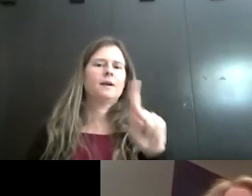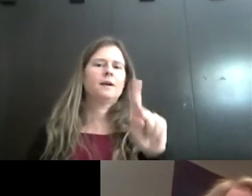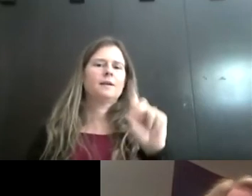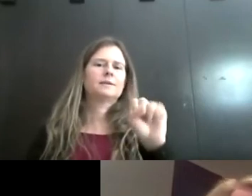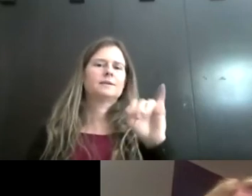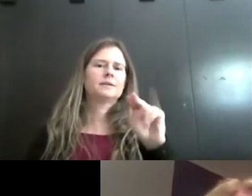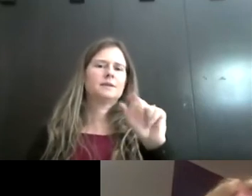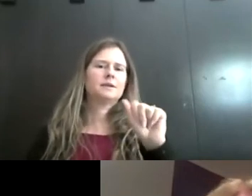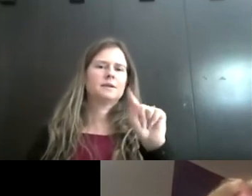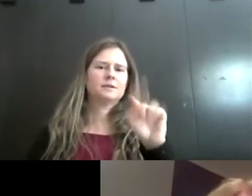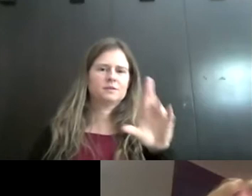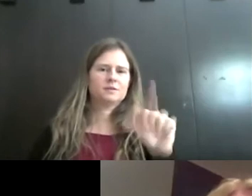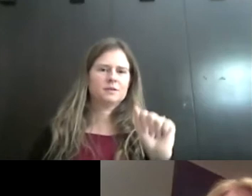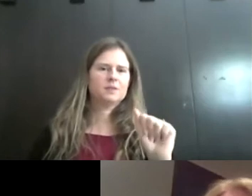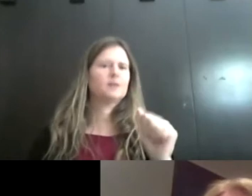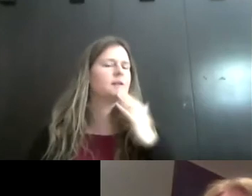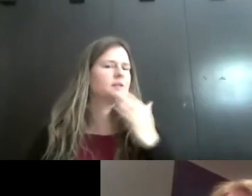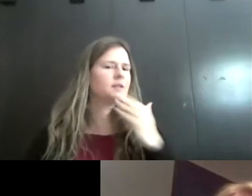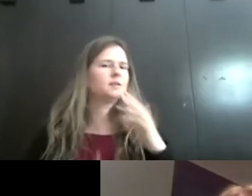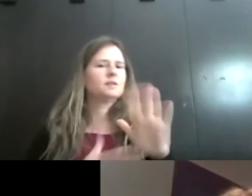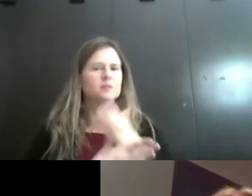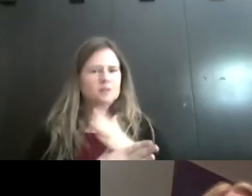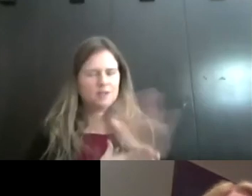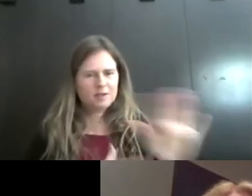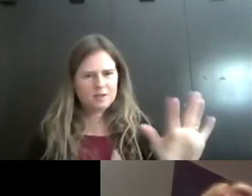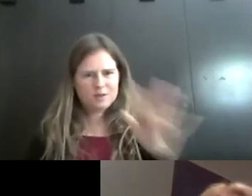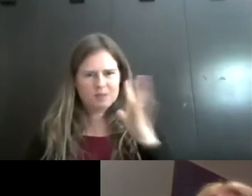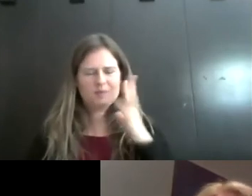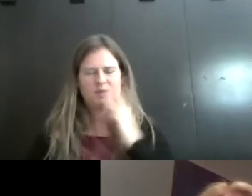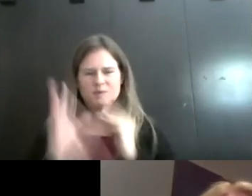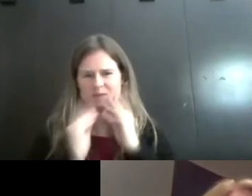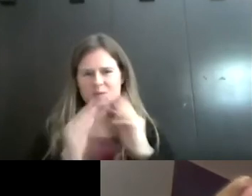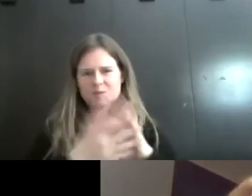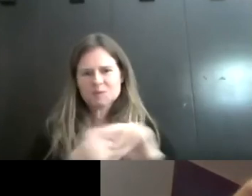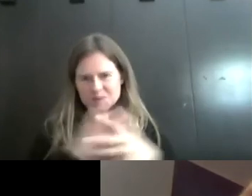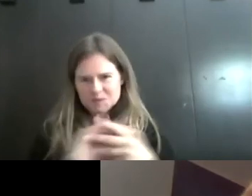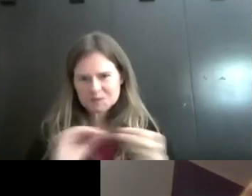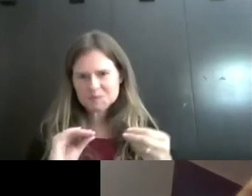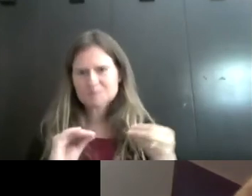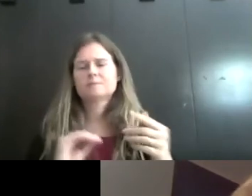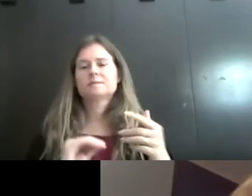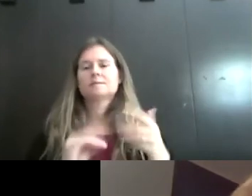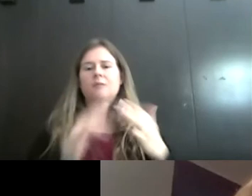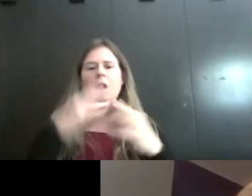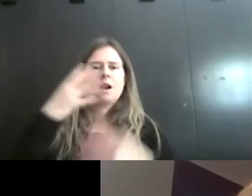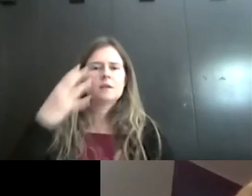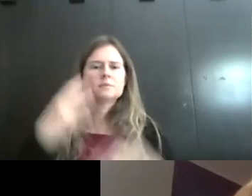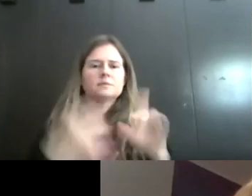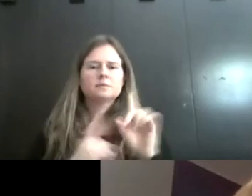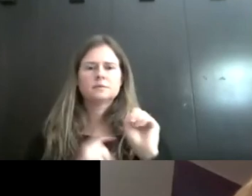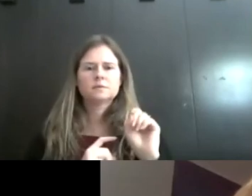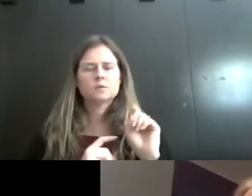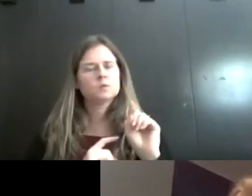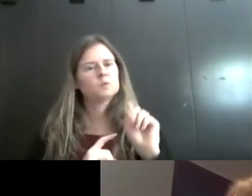Thanks for your time. Thanks for sharing your personal experiences and for all your knowledge. Because we do have plenty of questions that people want to know